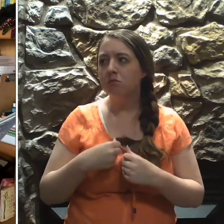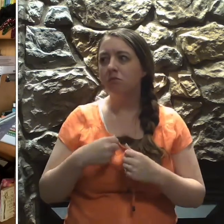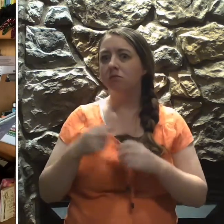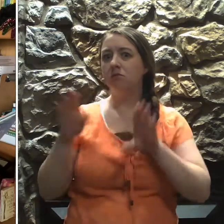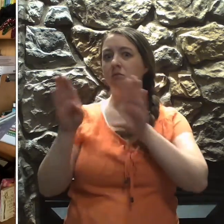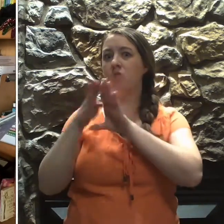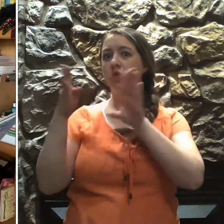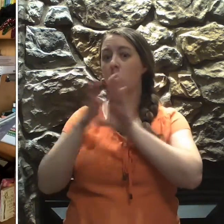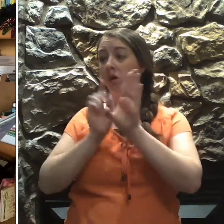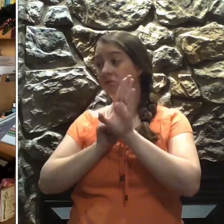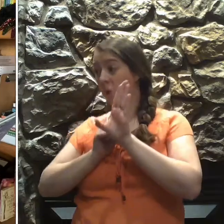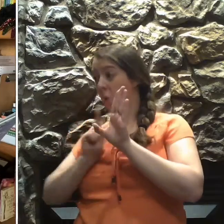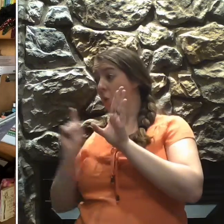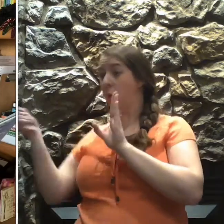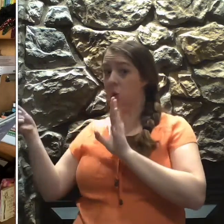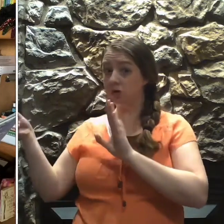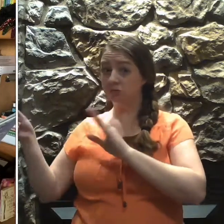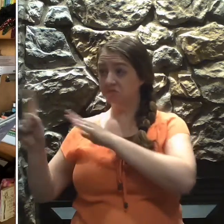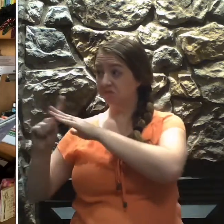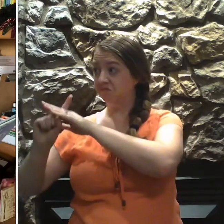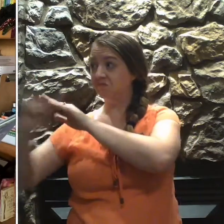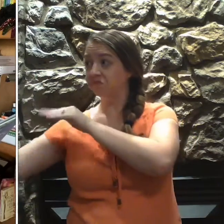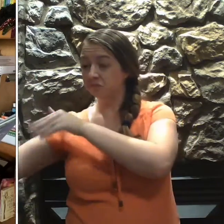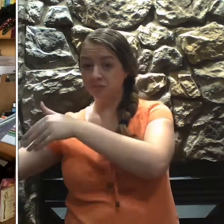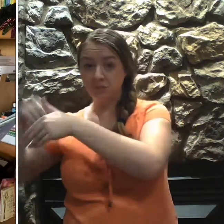and escaped into the night.